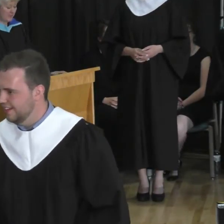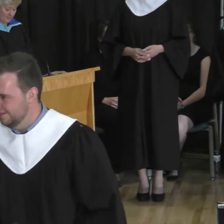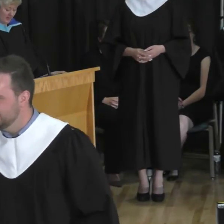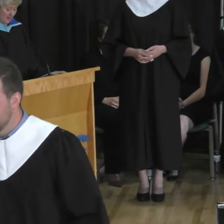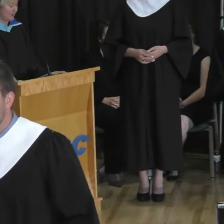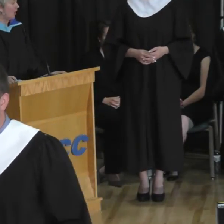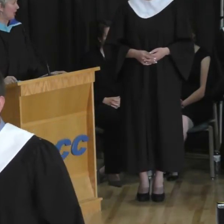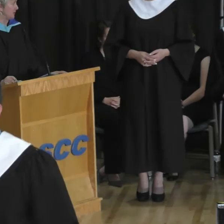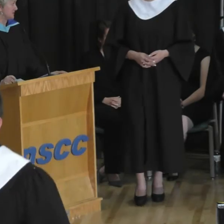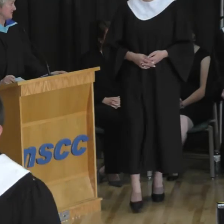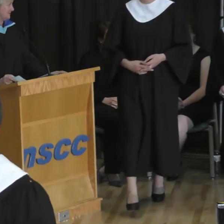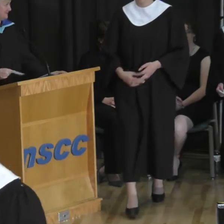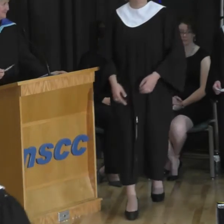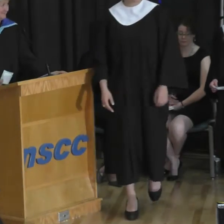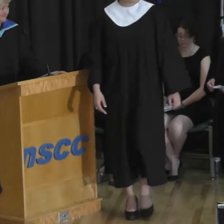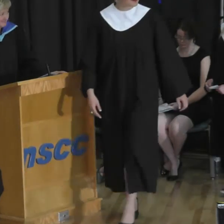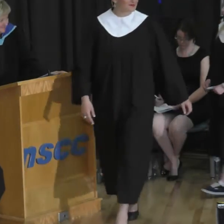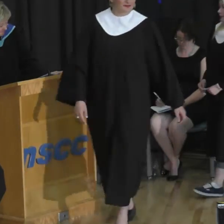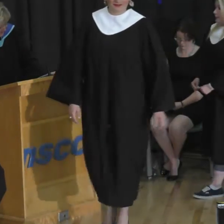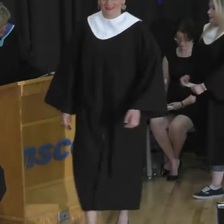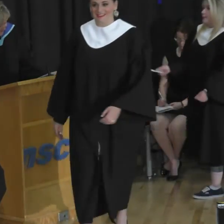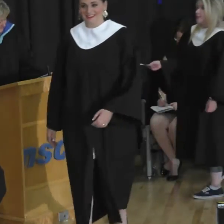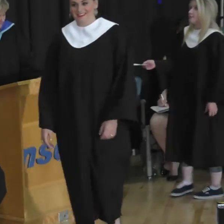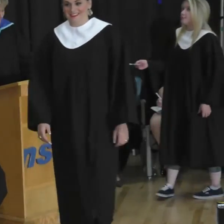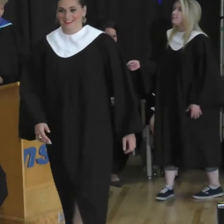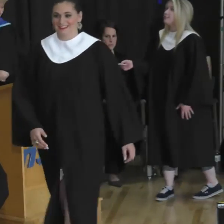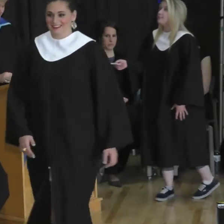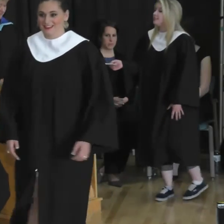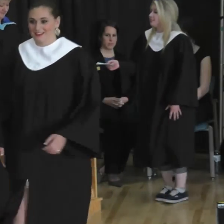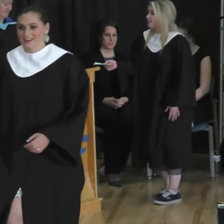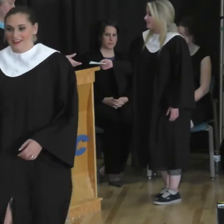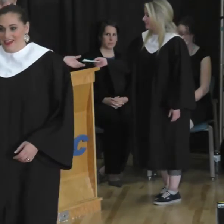Dominique Pettipaw, honors.